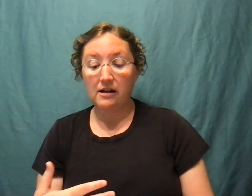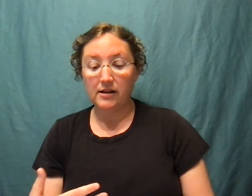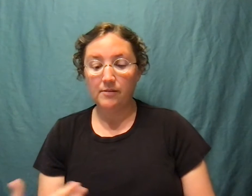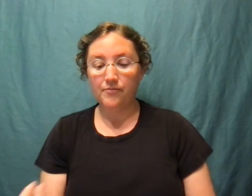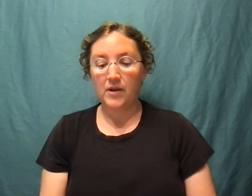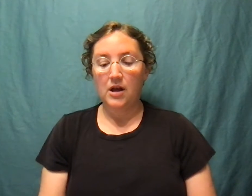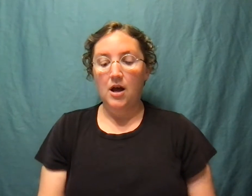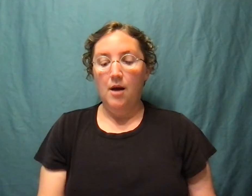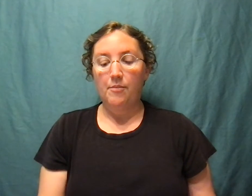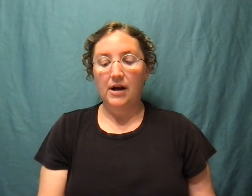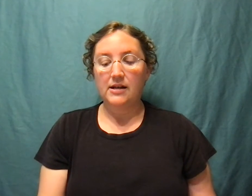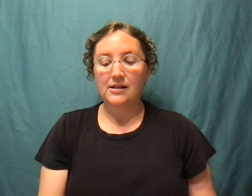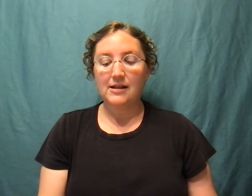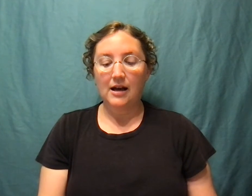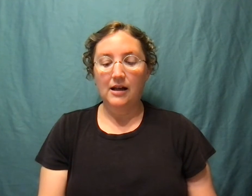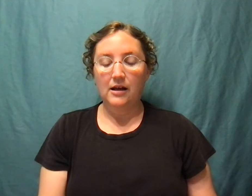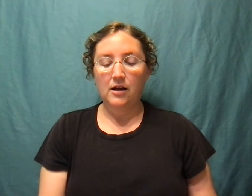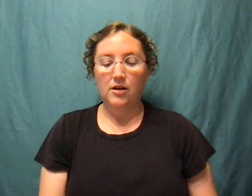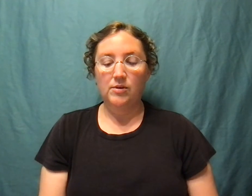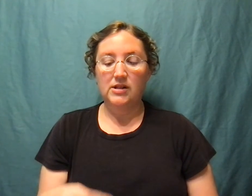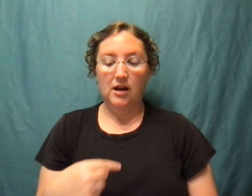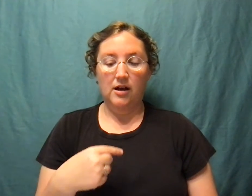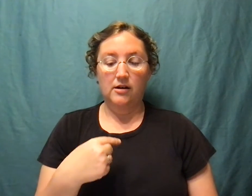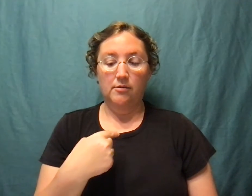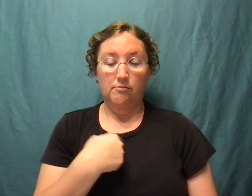Kelly, but signing, you would sign